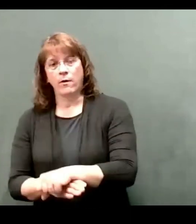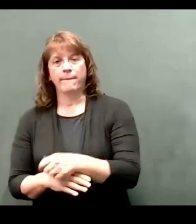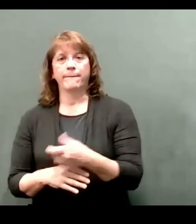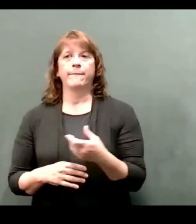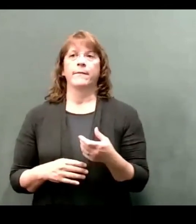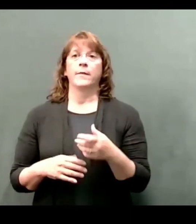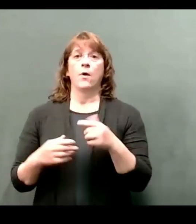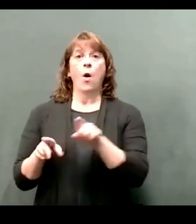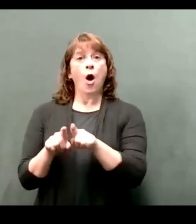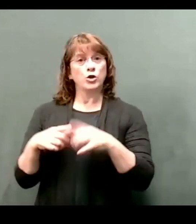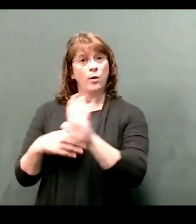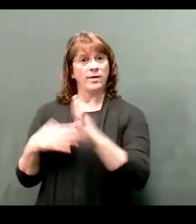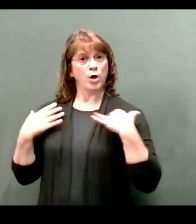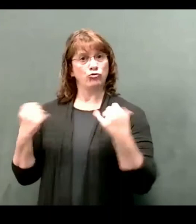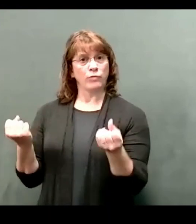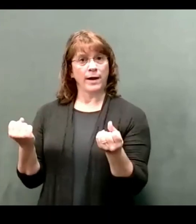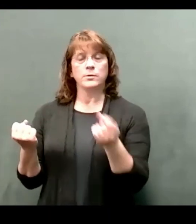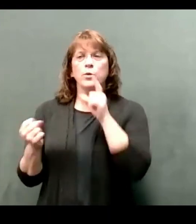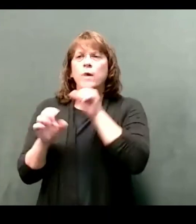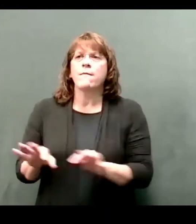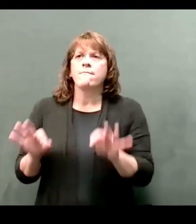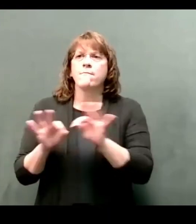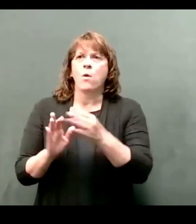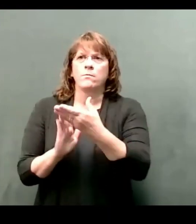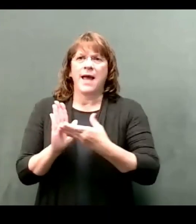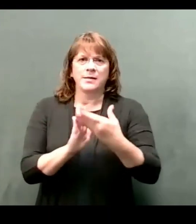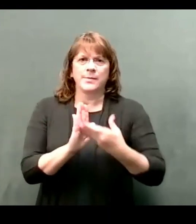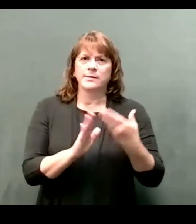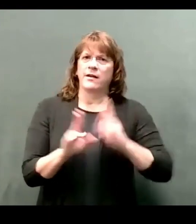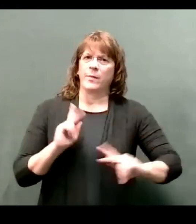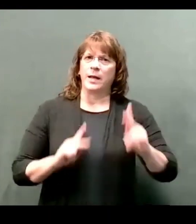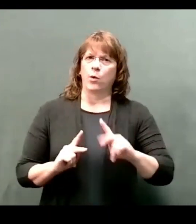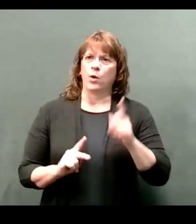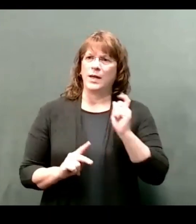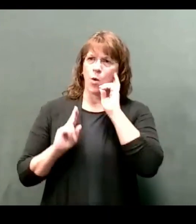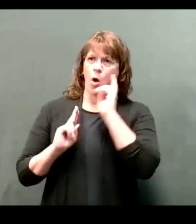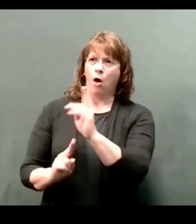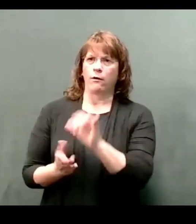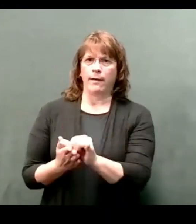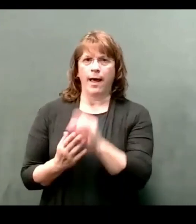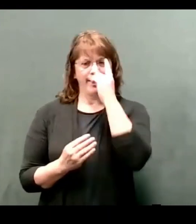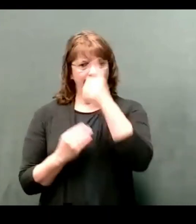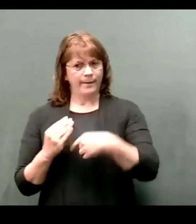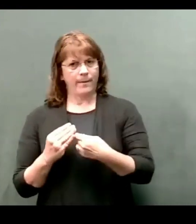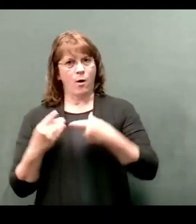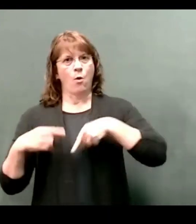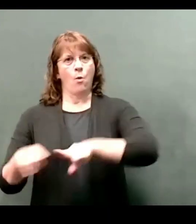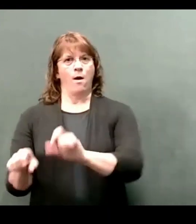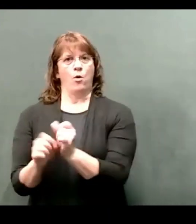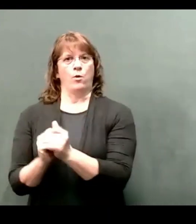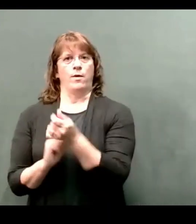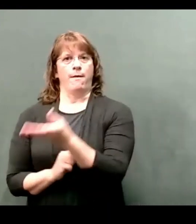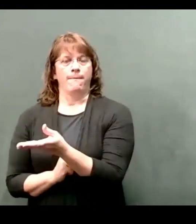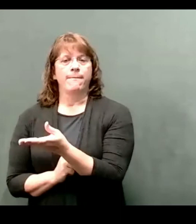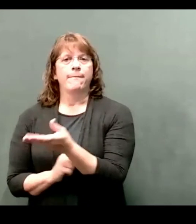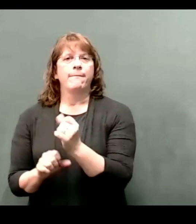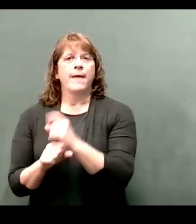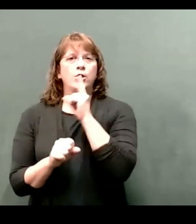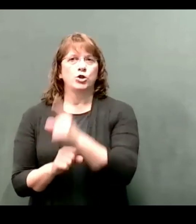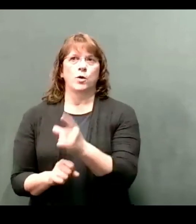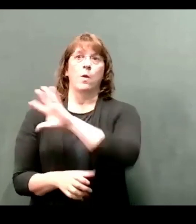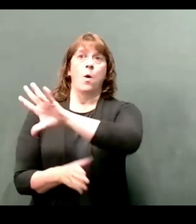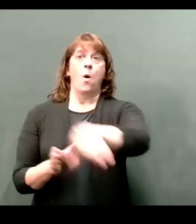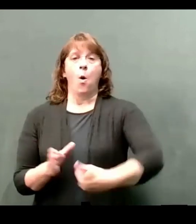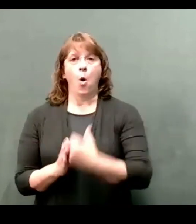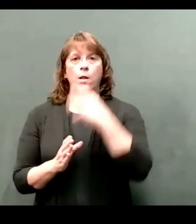have, right? These are really important aspects of people and things that we need to honor and be cognizant of when we're working with them, to really be sure we're getting a